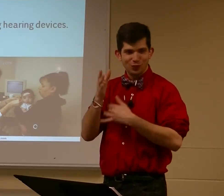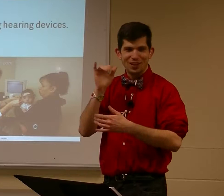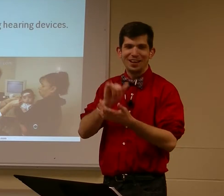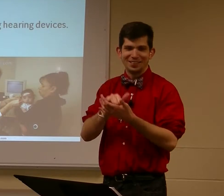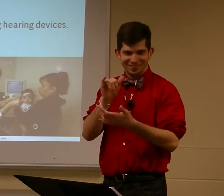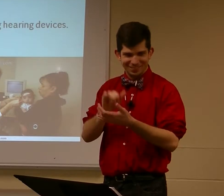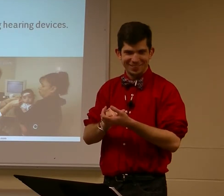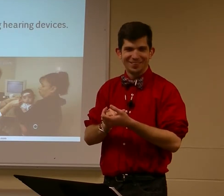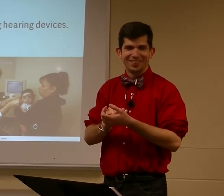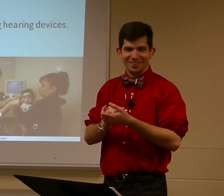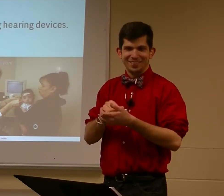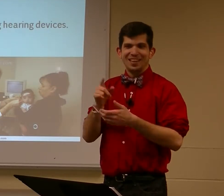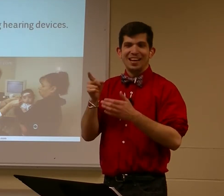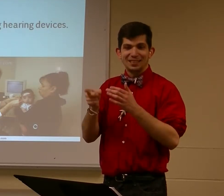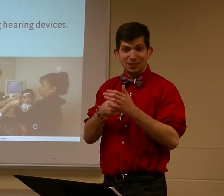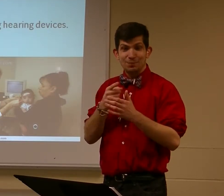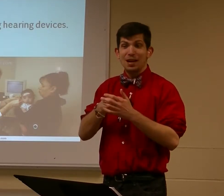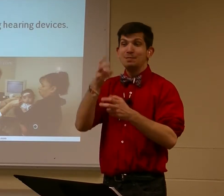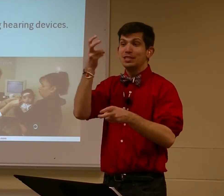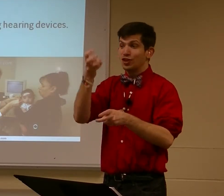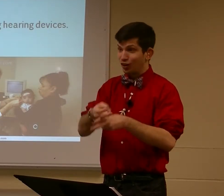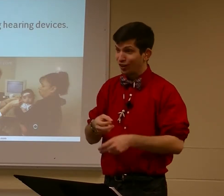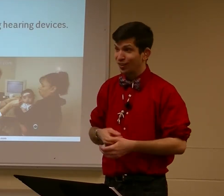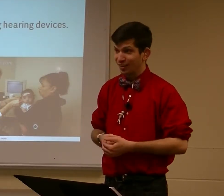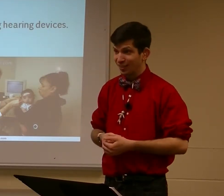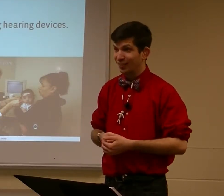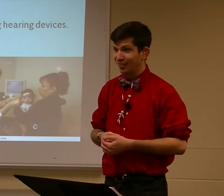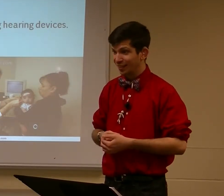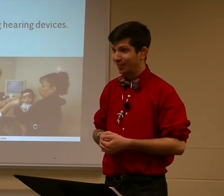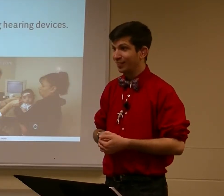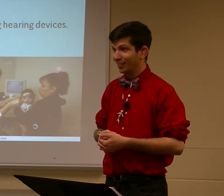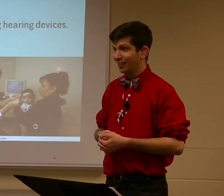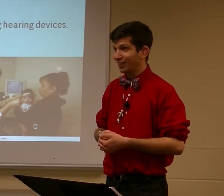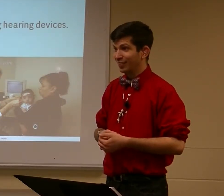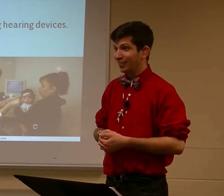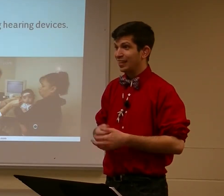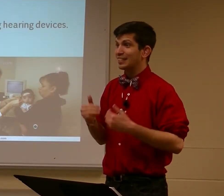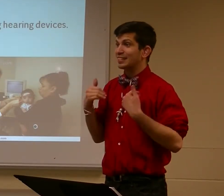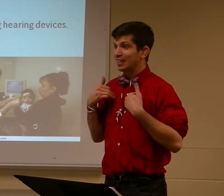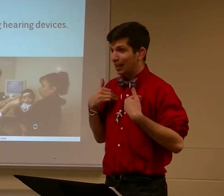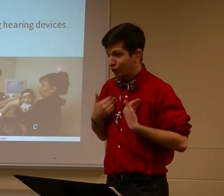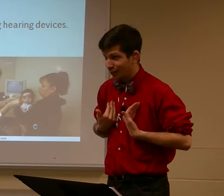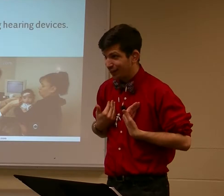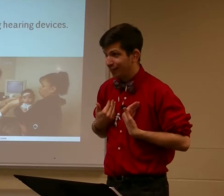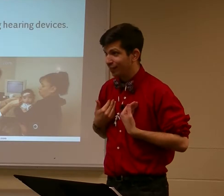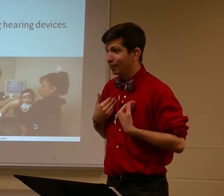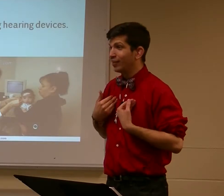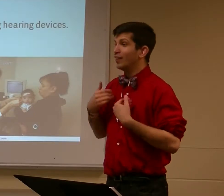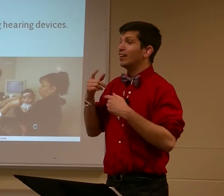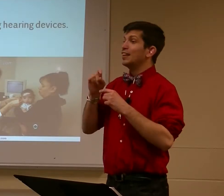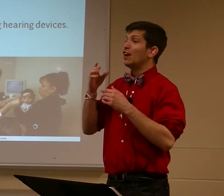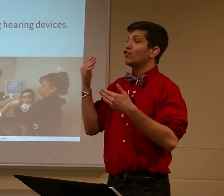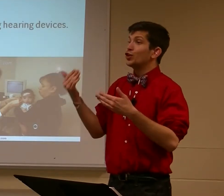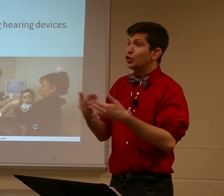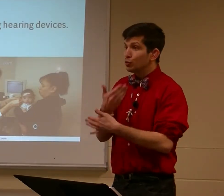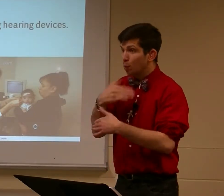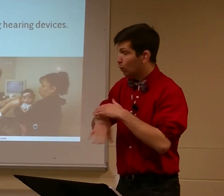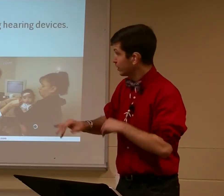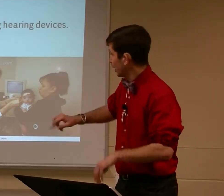that. And sometimes it's hard. And it's tiring. Now for newborns like